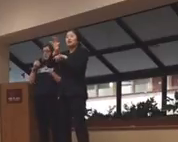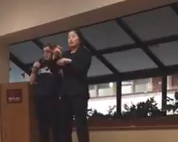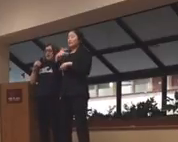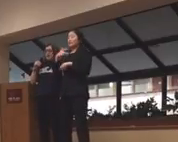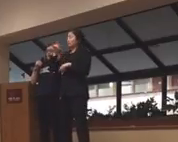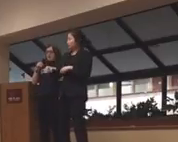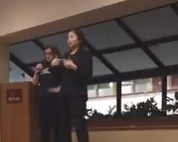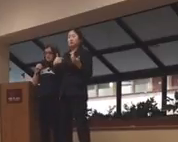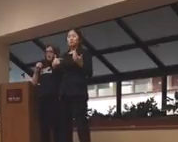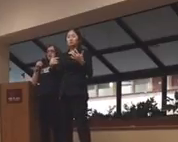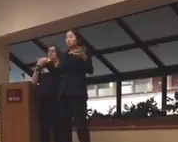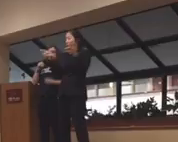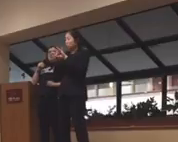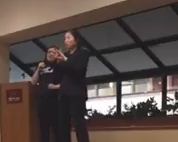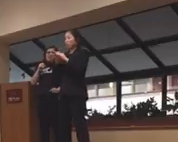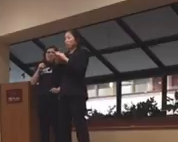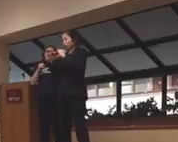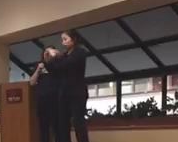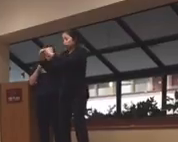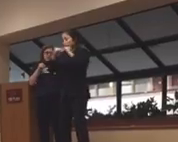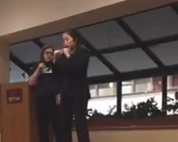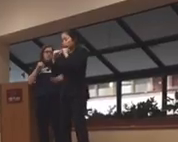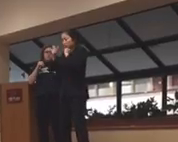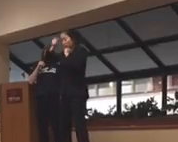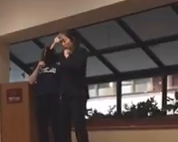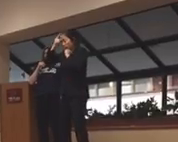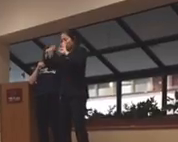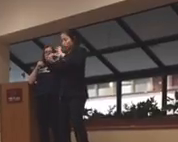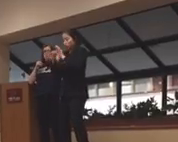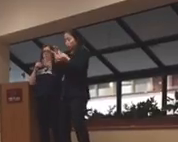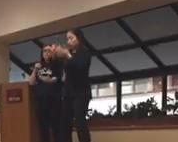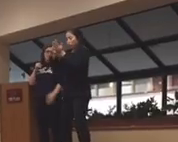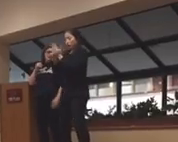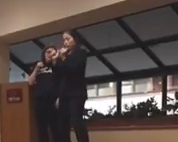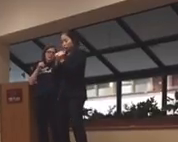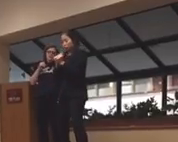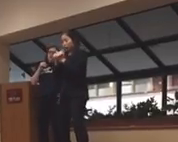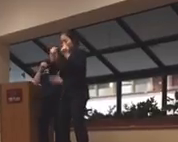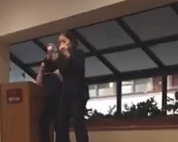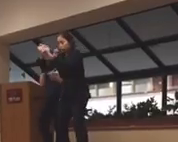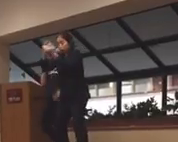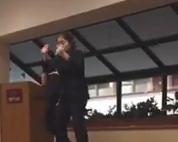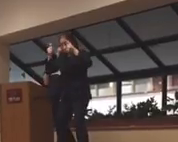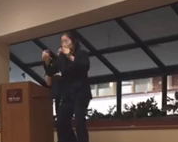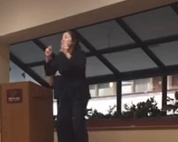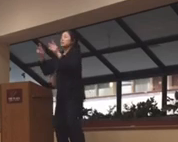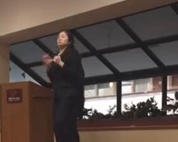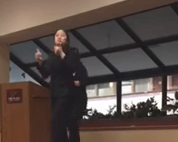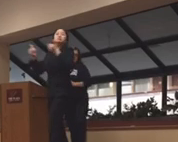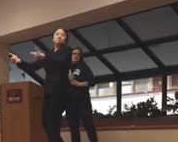an equal understanding, interpretation of the law before we can move forward and change